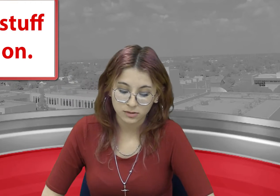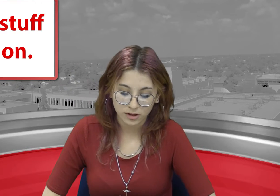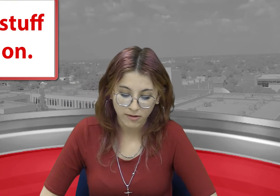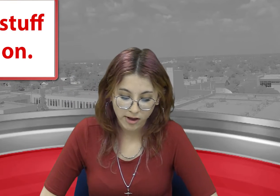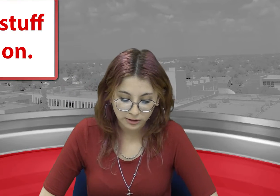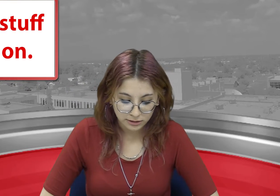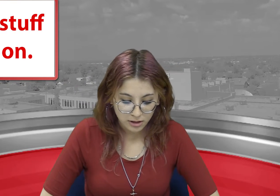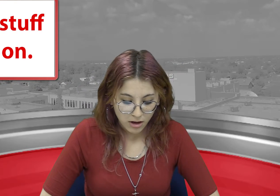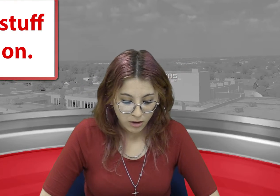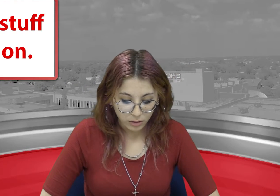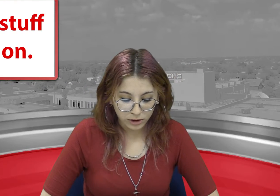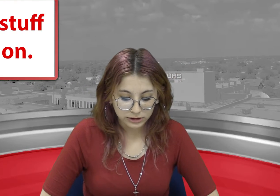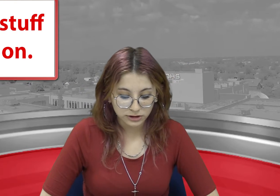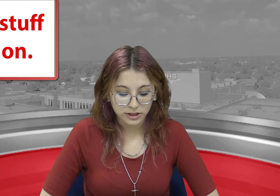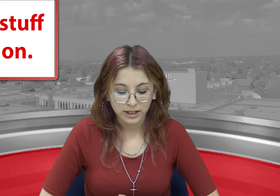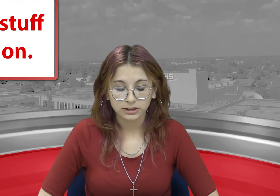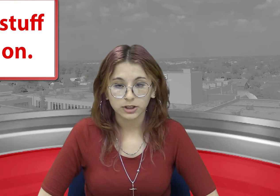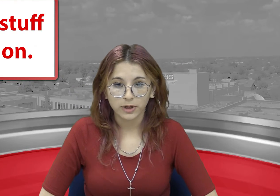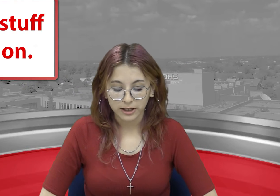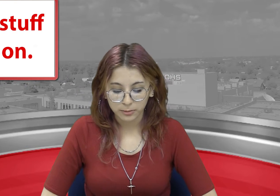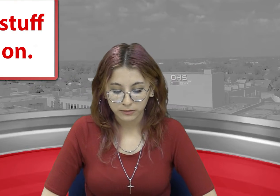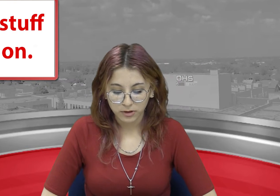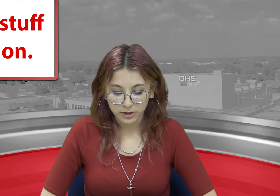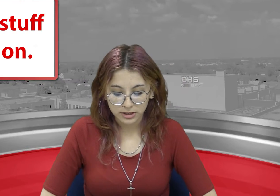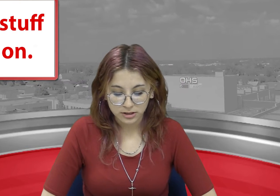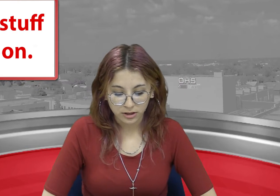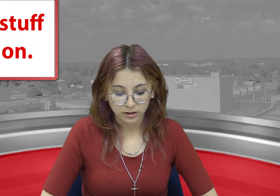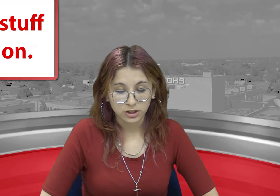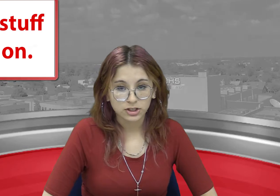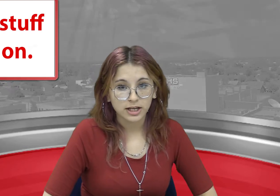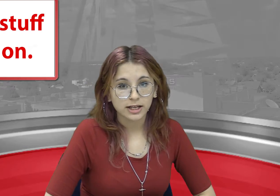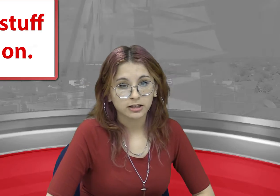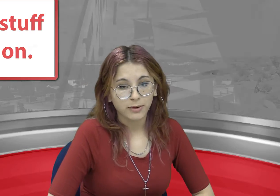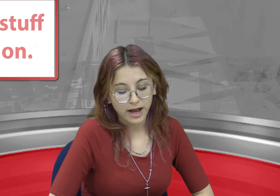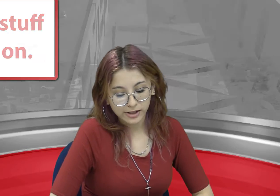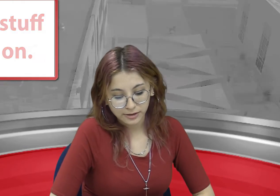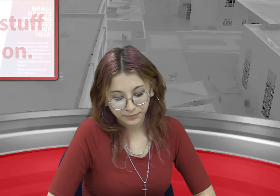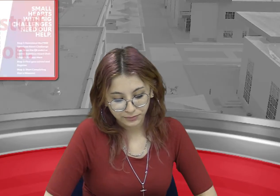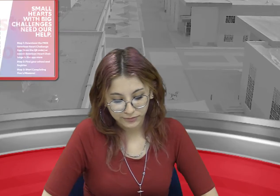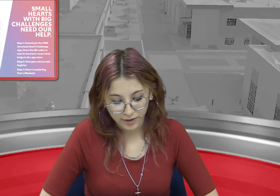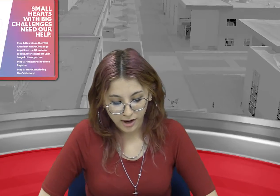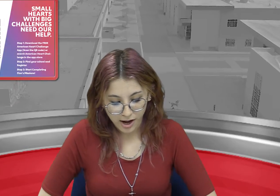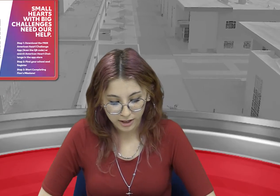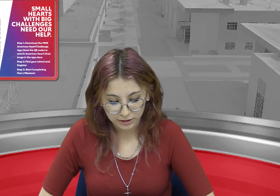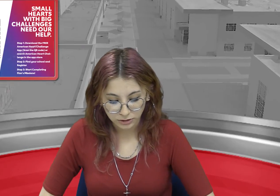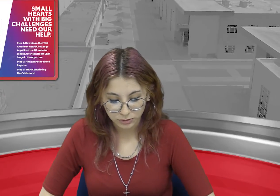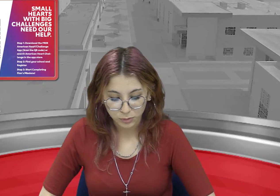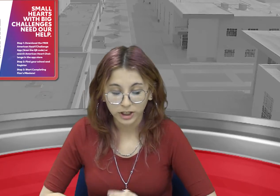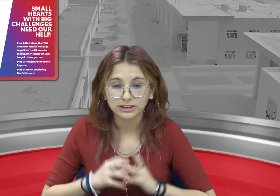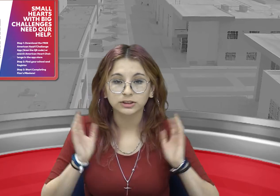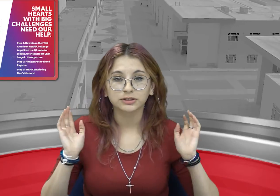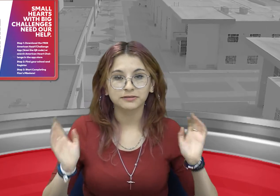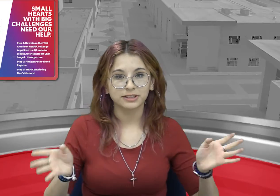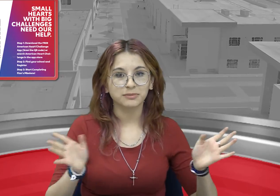well. Orchestra has our UIL performance on Thursday in the PAC. And we are still doing Finn's